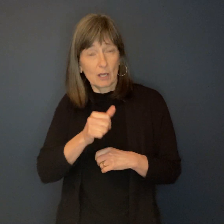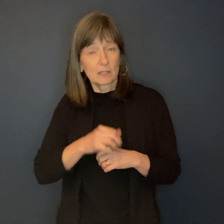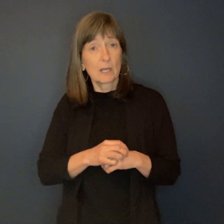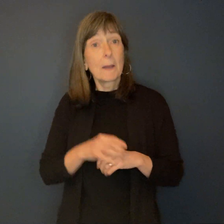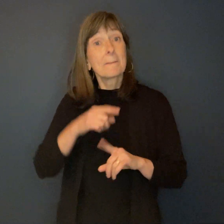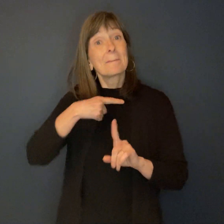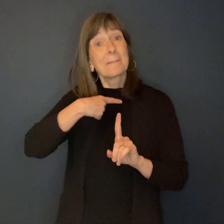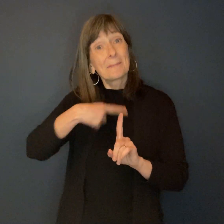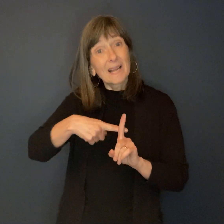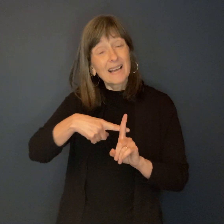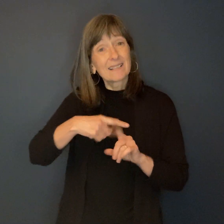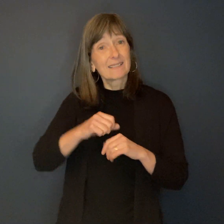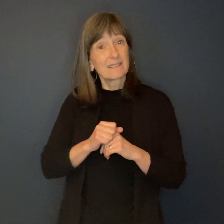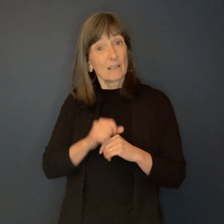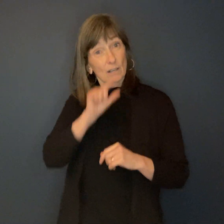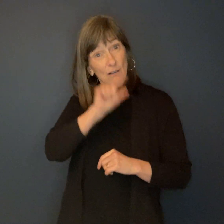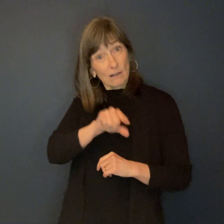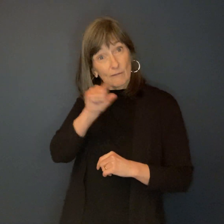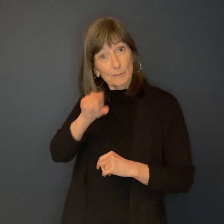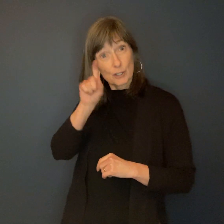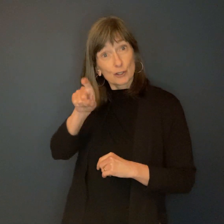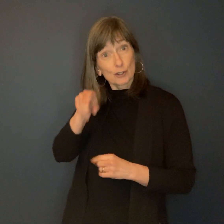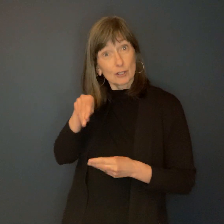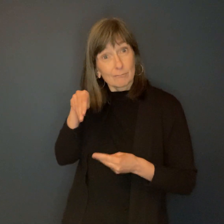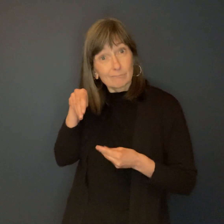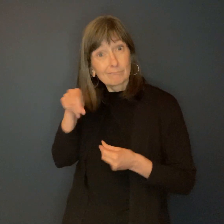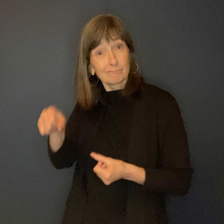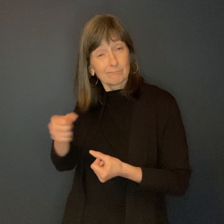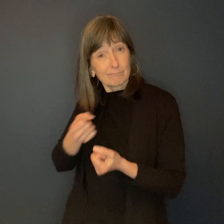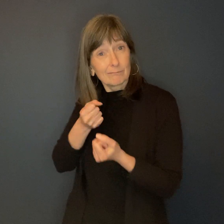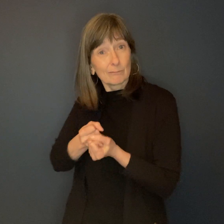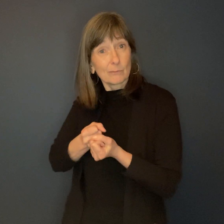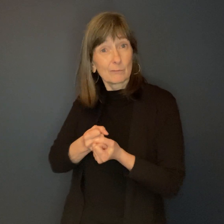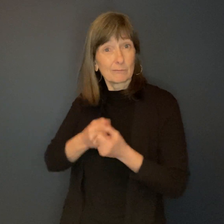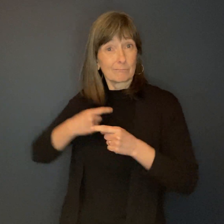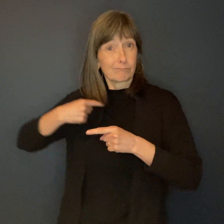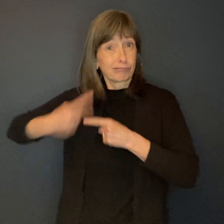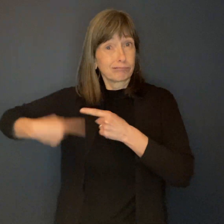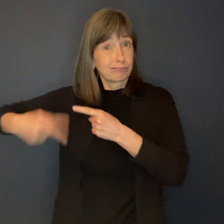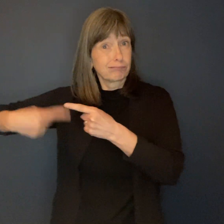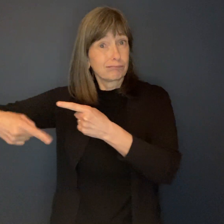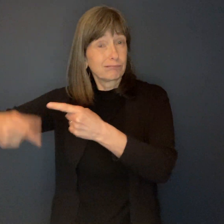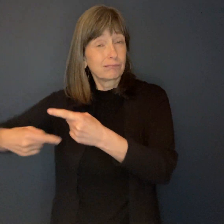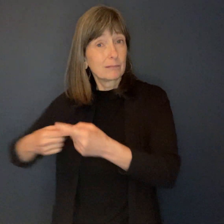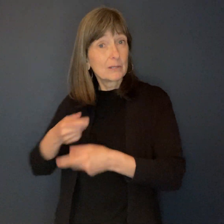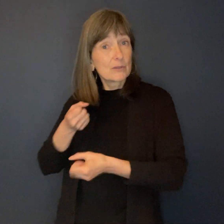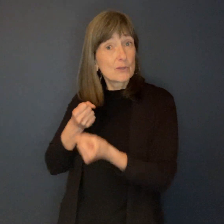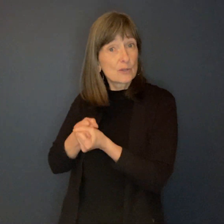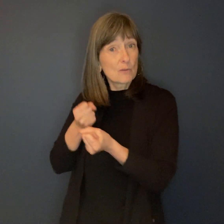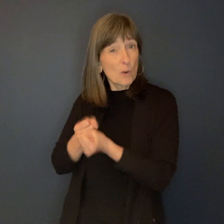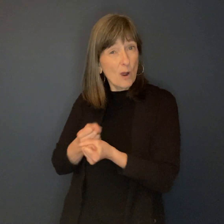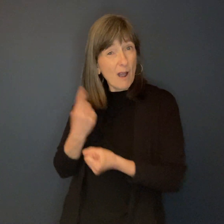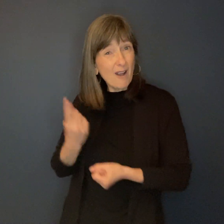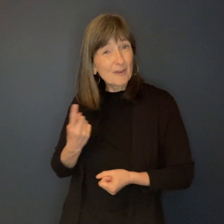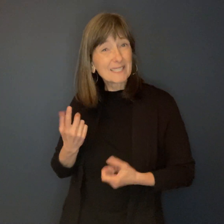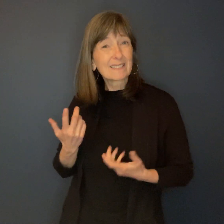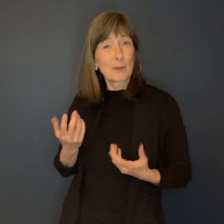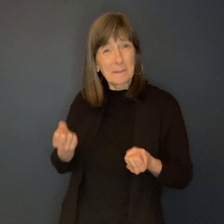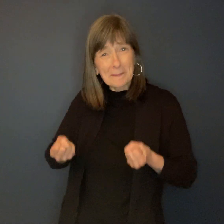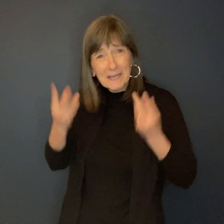of 24/7 types of situations for so many people. It's just not